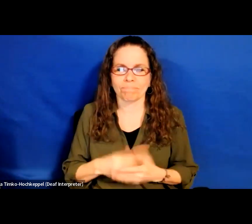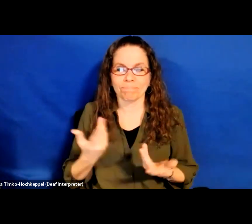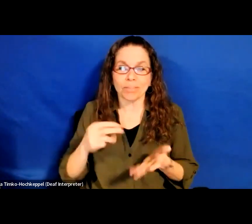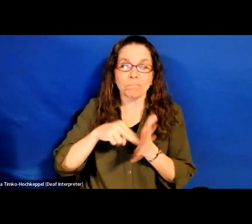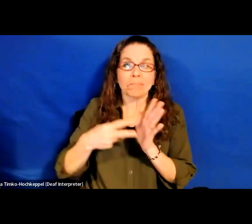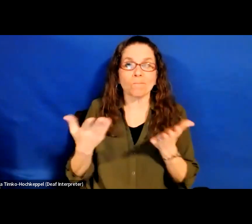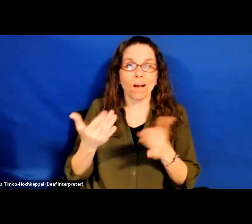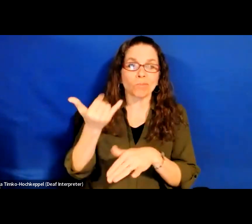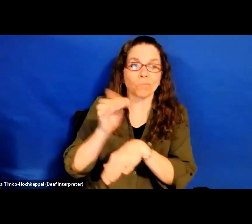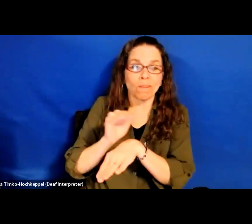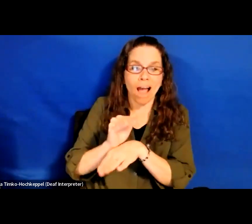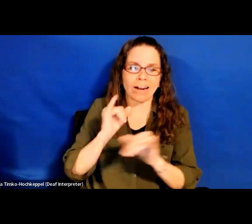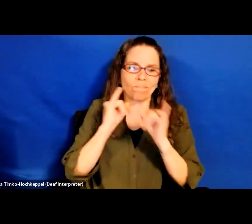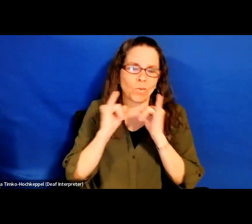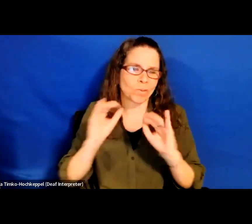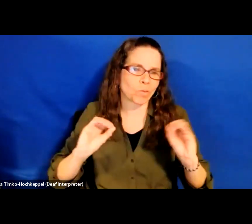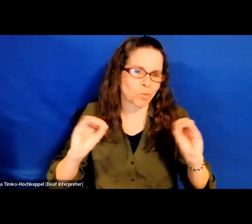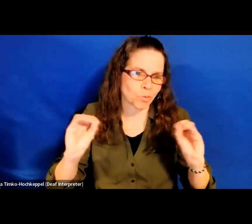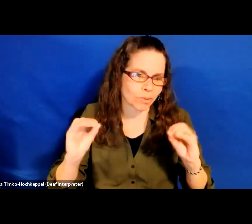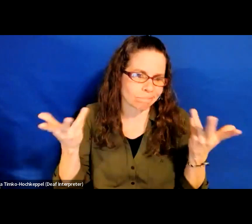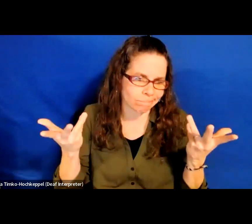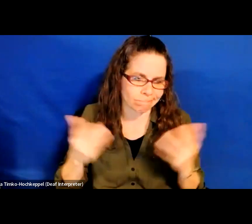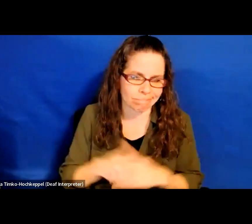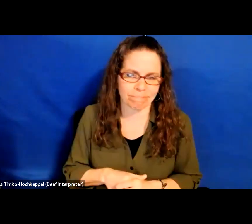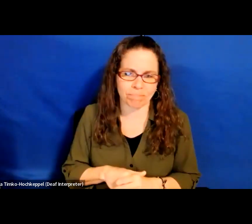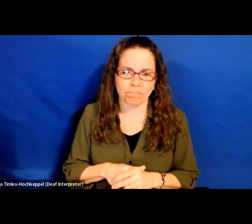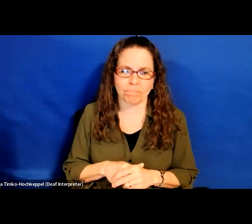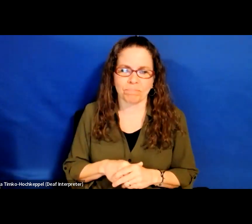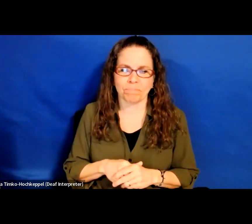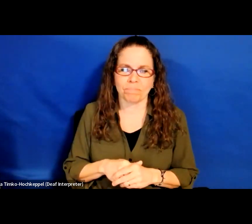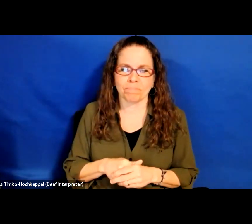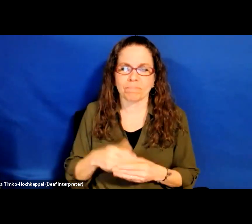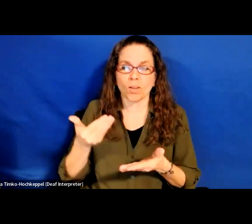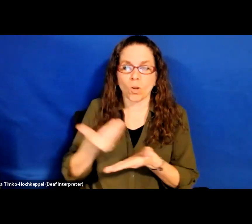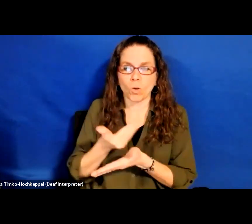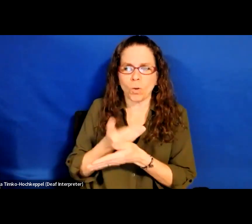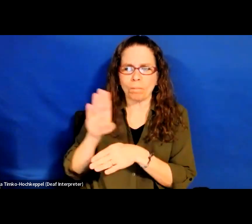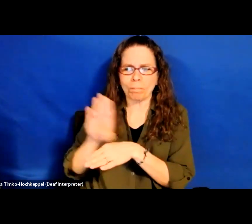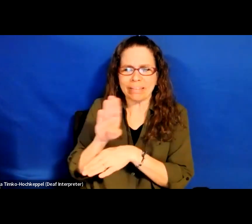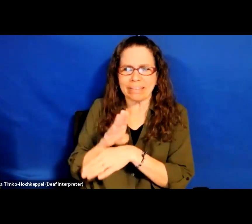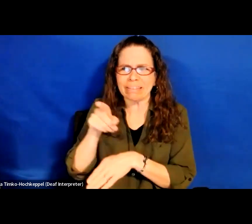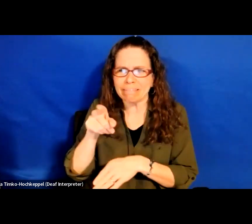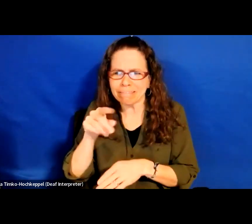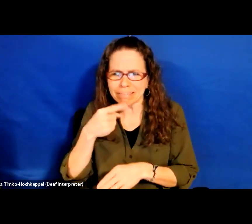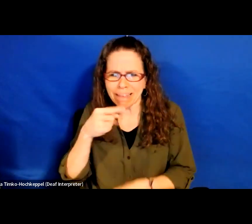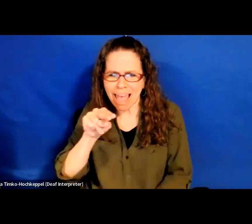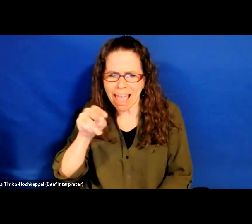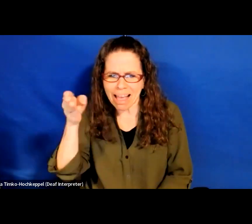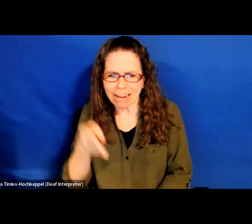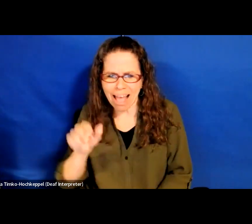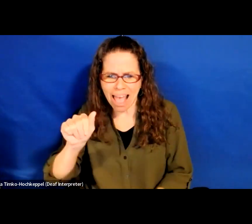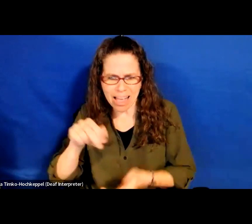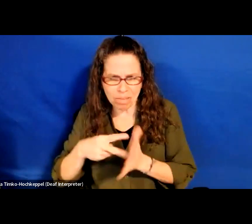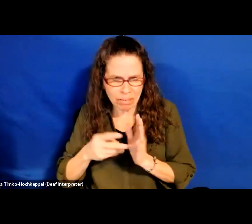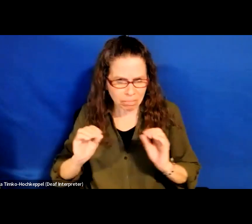business. I see that it looks as if there's nothing new, but perhaps I'm wrong. Is there any new business